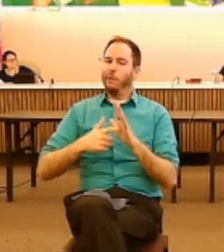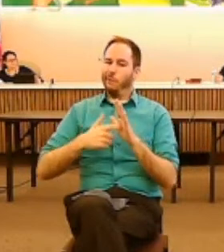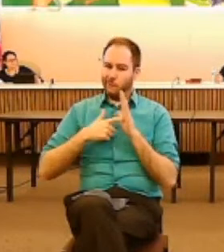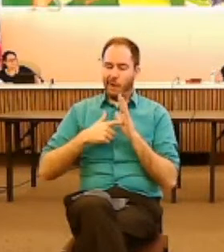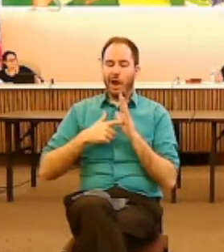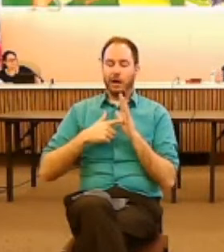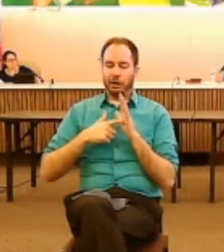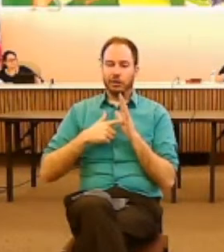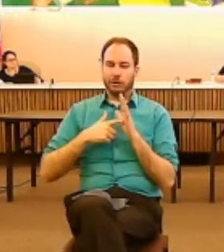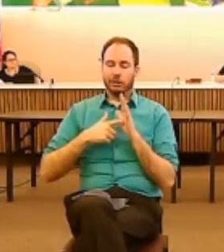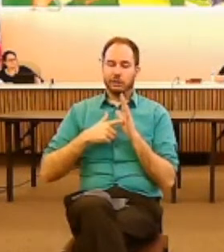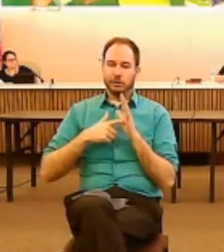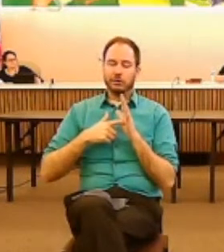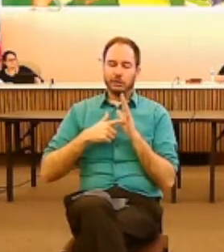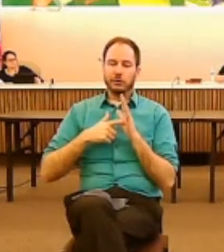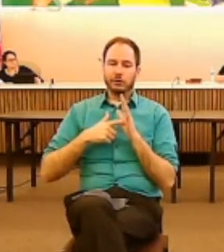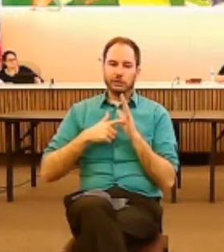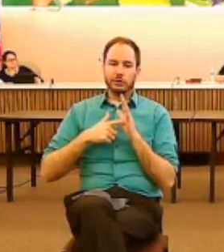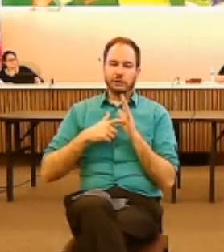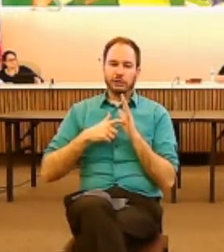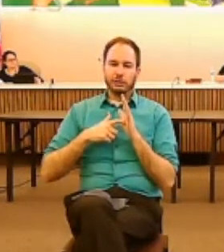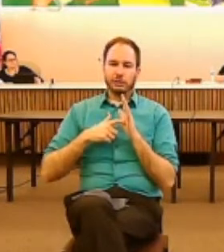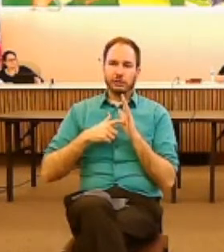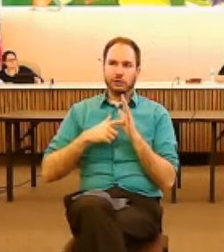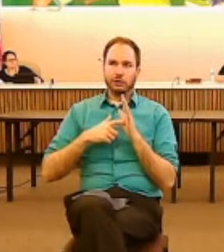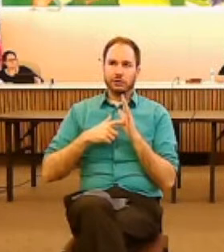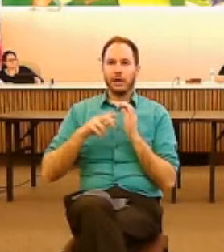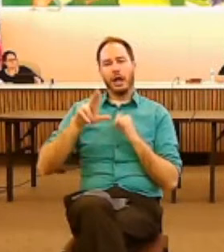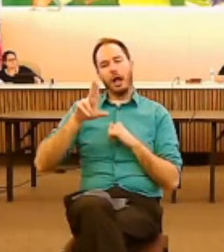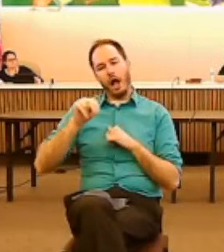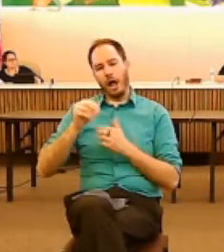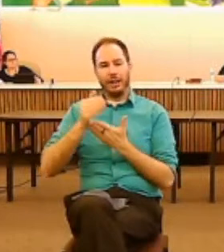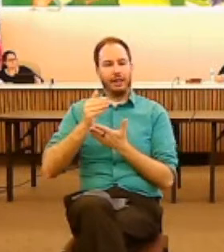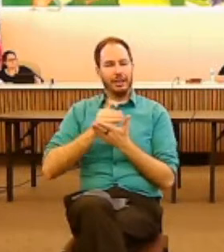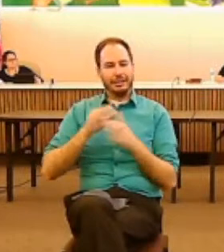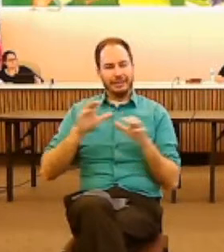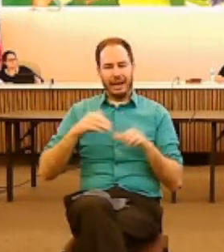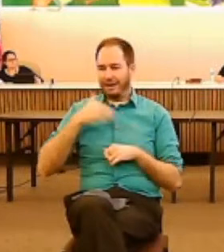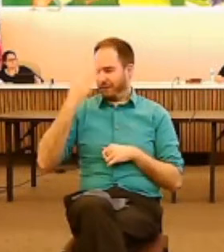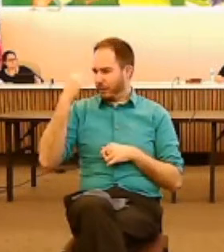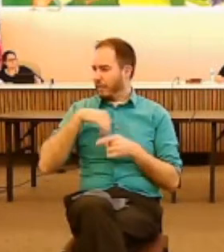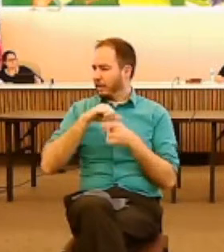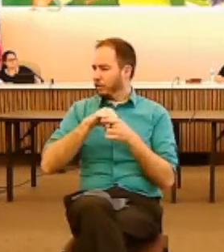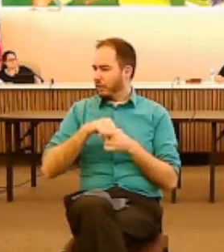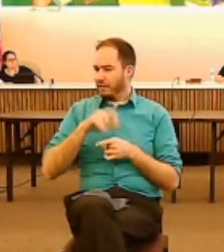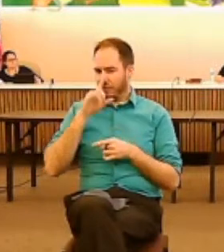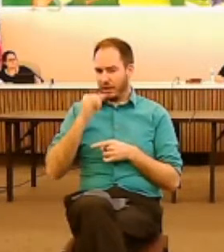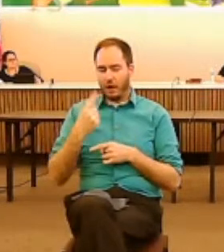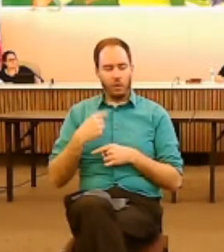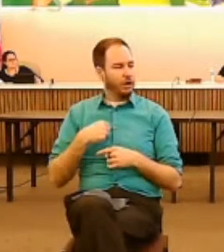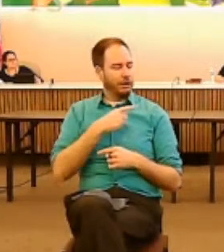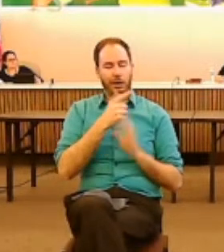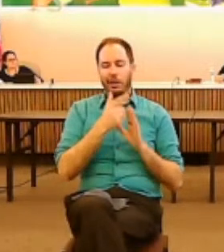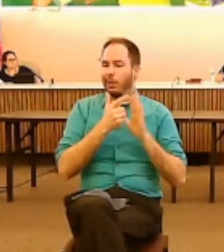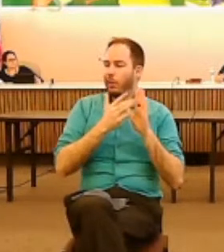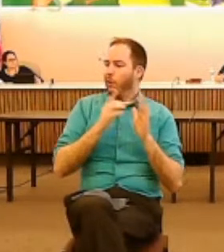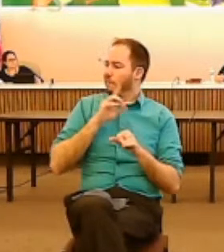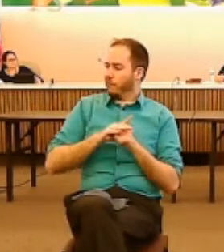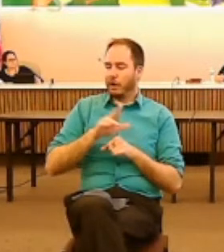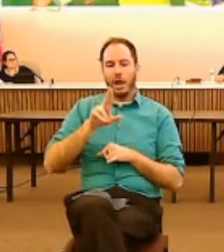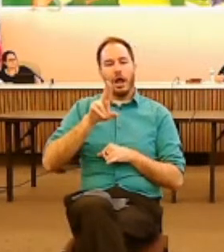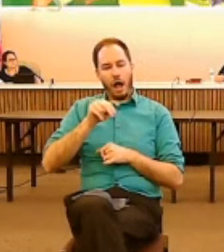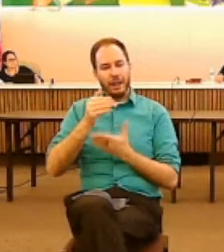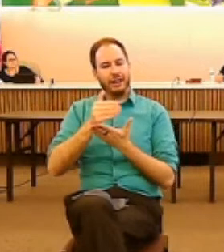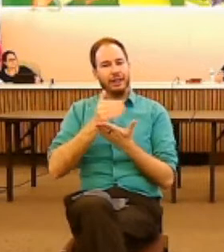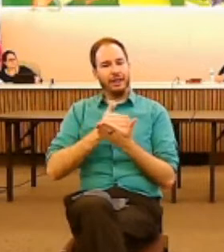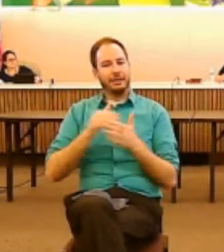require a what is it, unlisted action? I always get my terms mixed up. Yeah, that's right. It's an unlisted